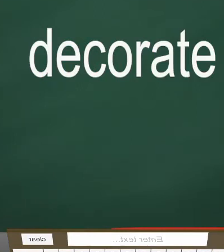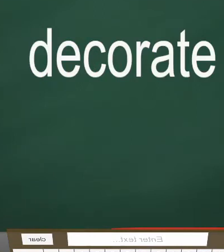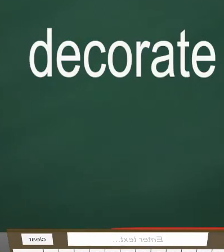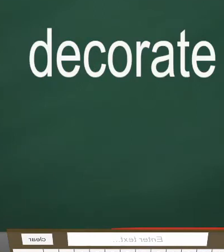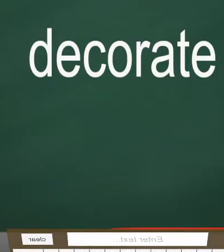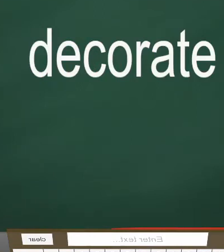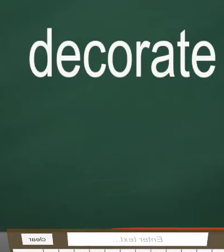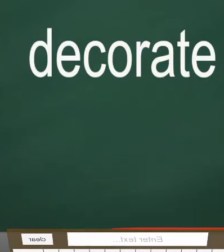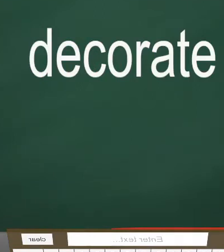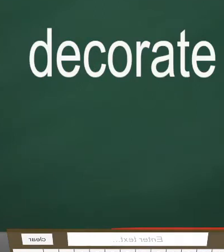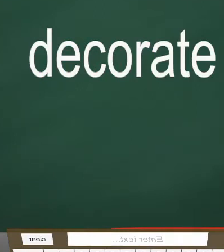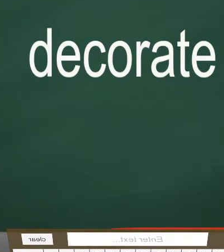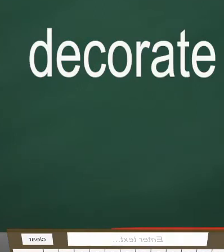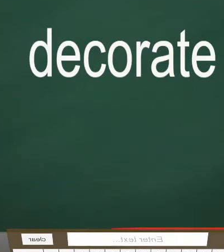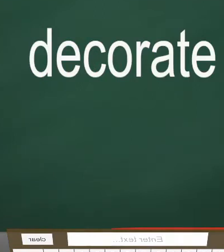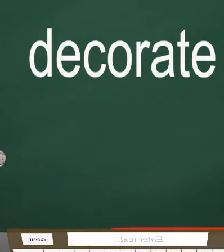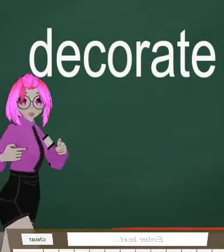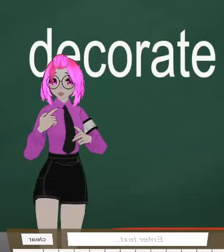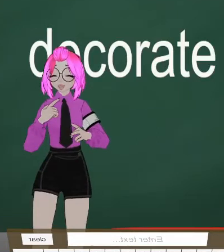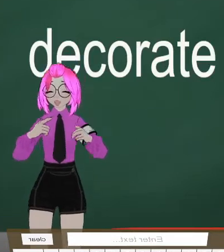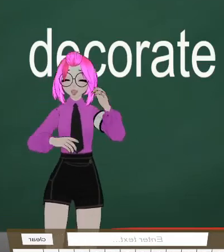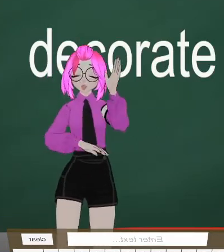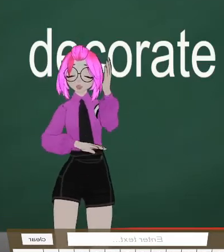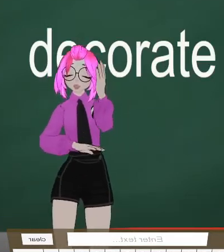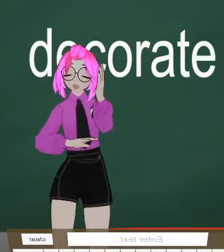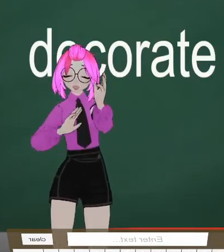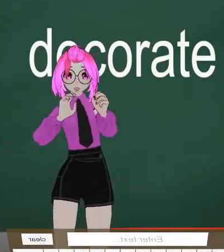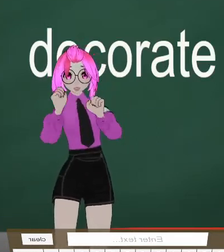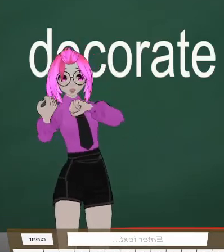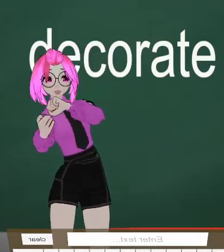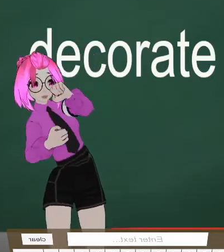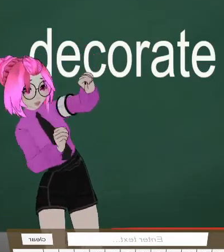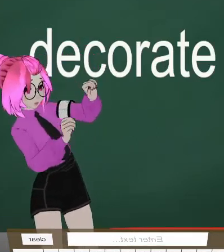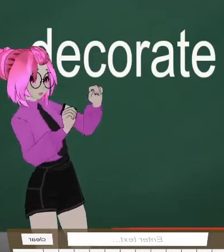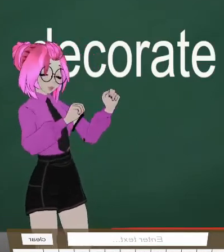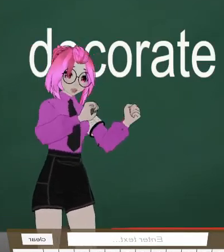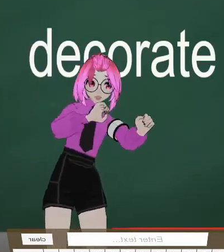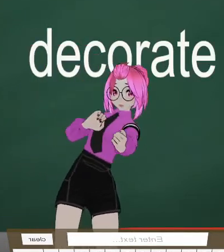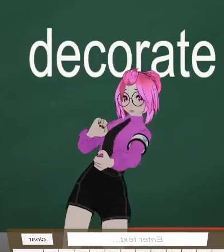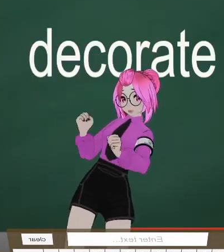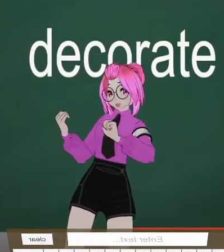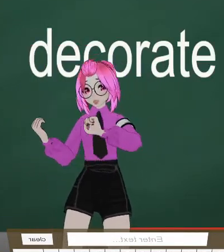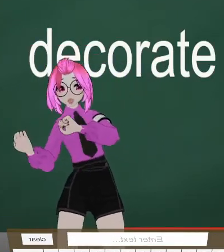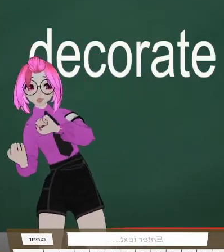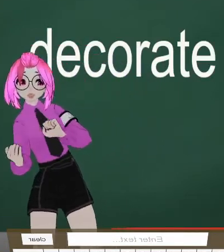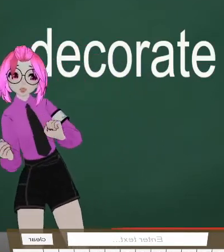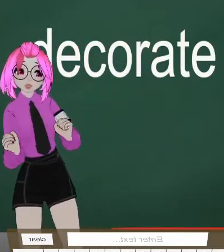i'm going to put it all the way down just like this or you're describing i want to decorate a tree so you're going to be putting it around the tree you're going